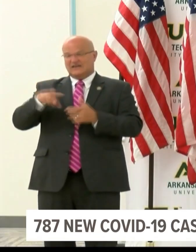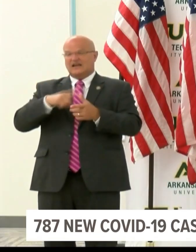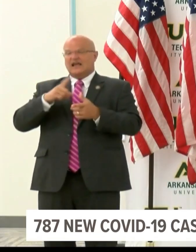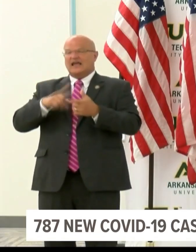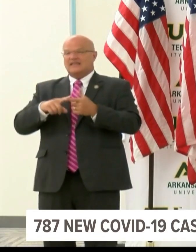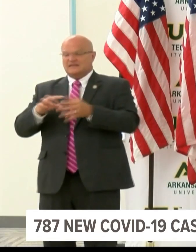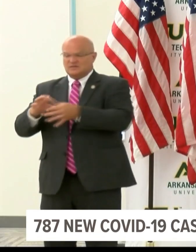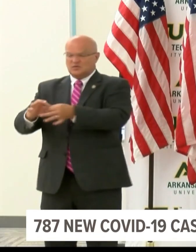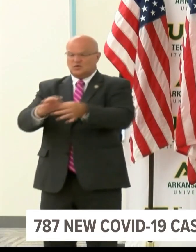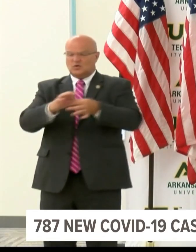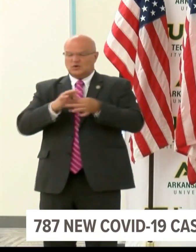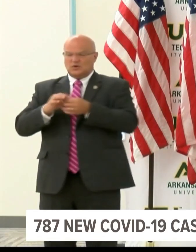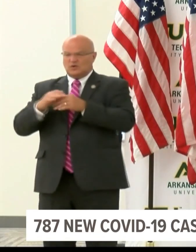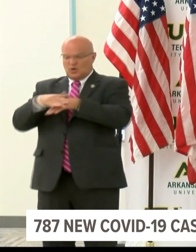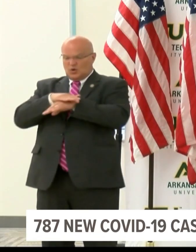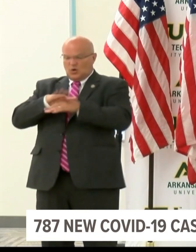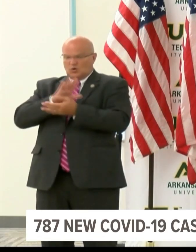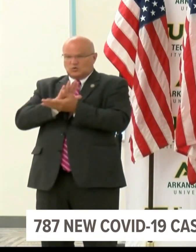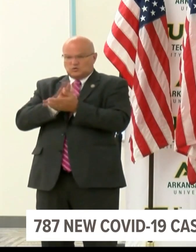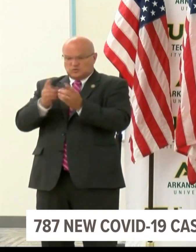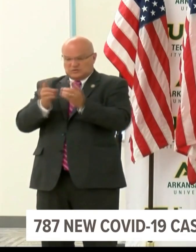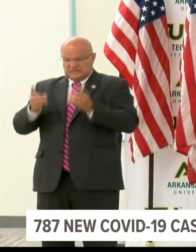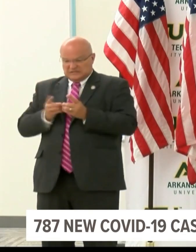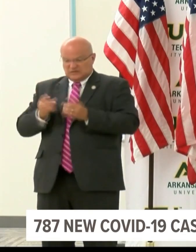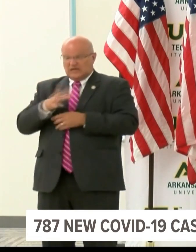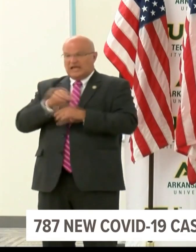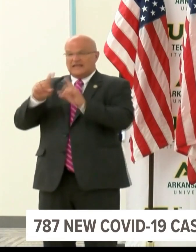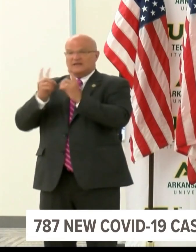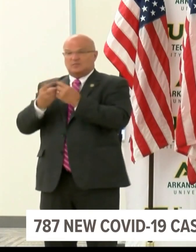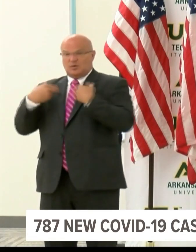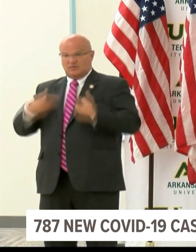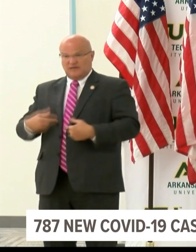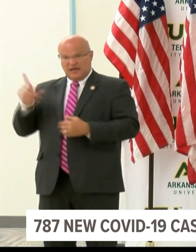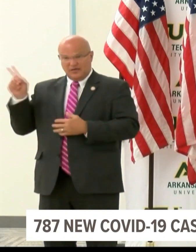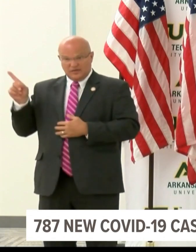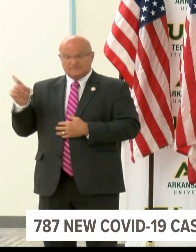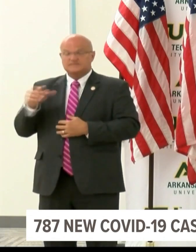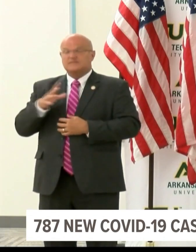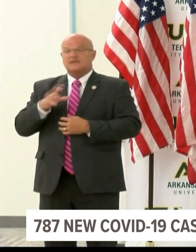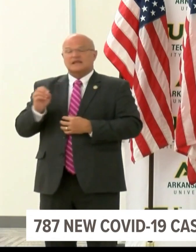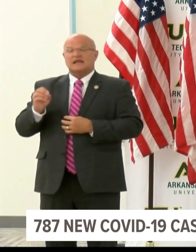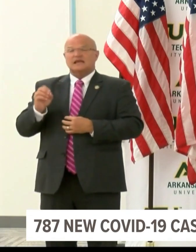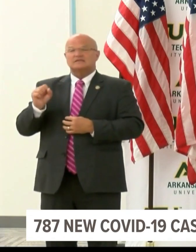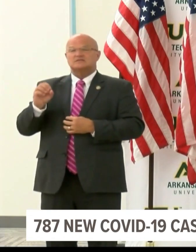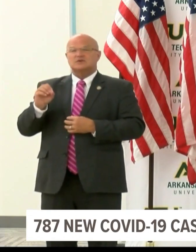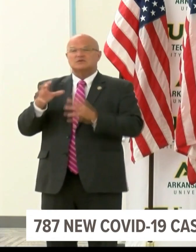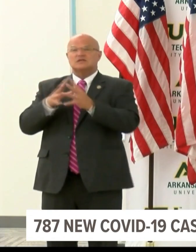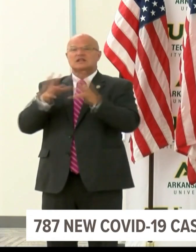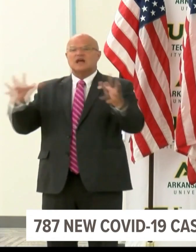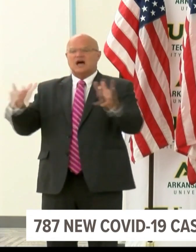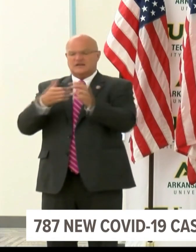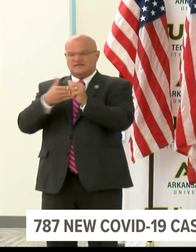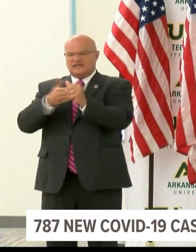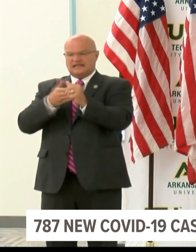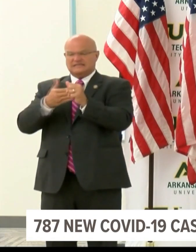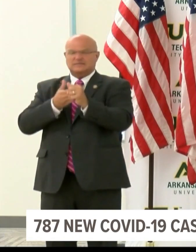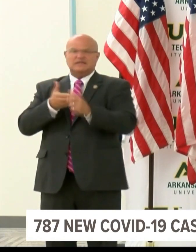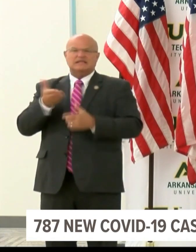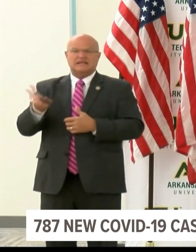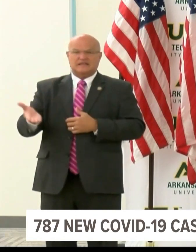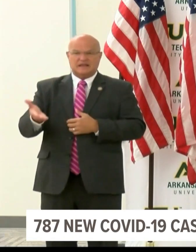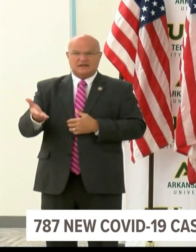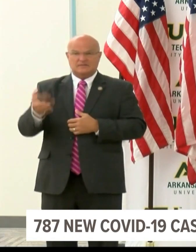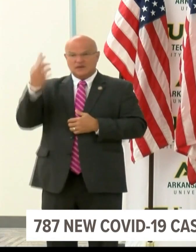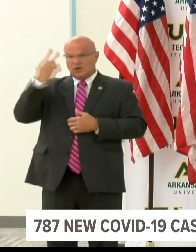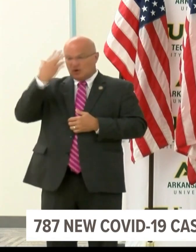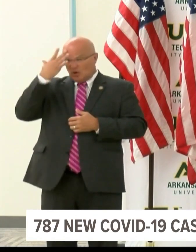coordinated between the local school district and the Department of Health. And so there's a lot of flexibility there. And